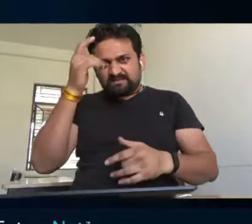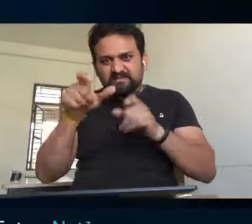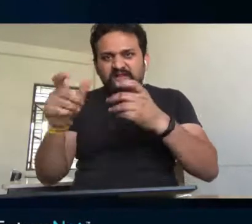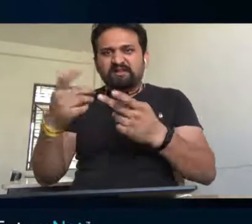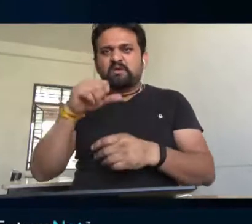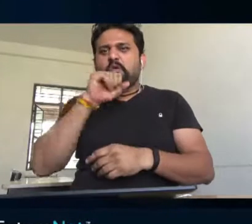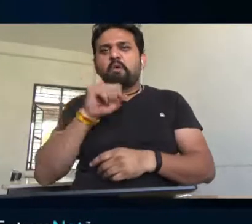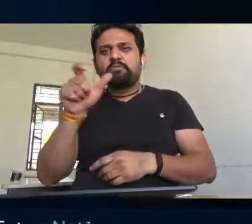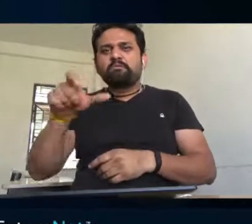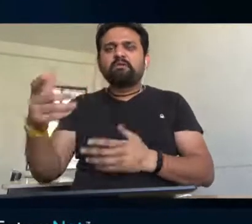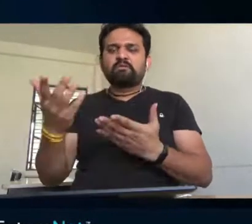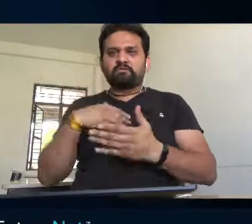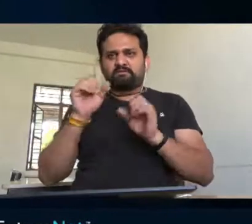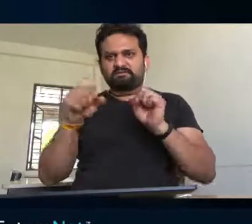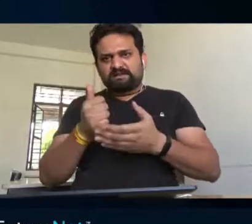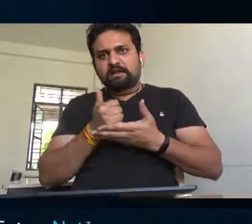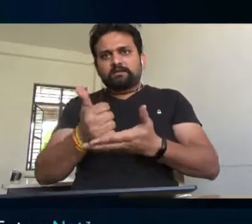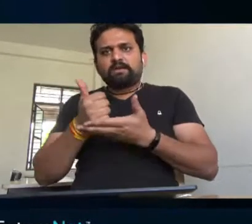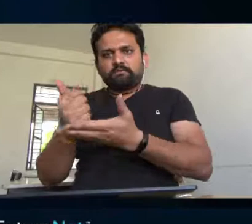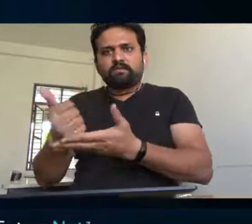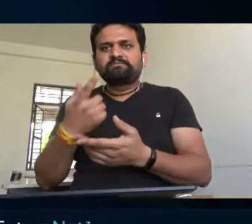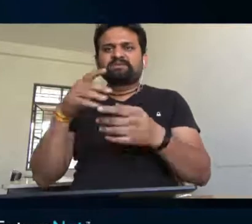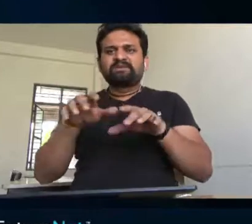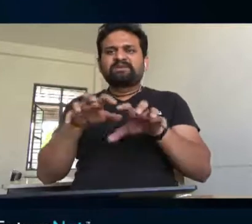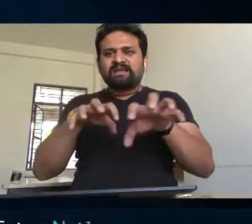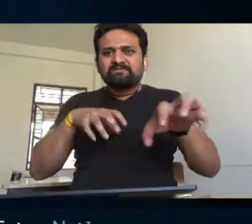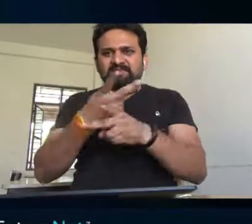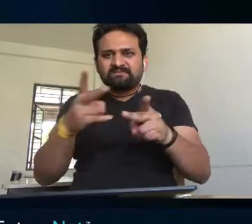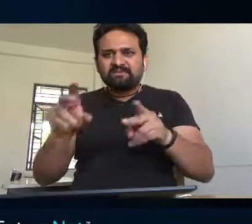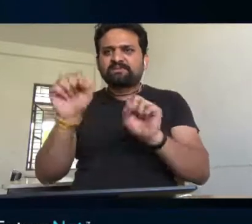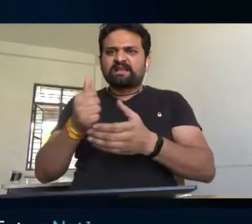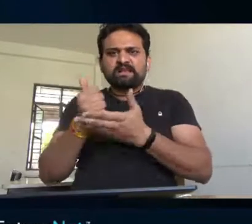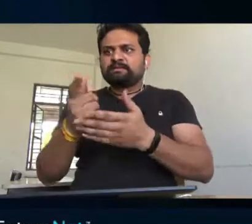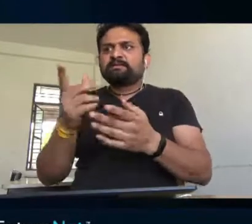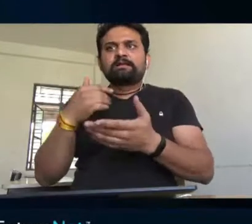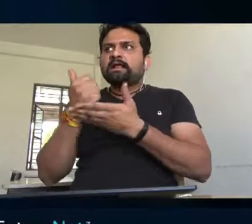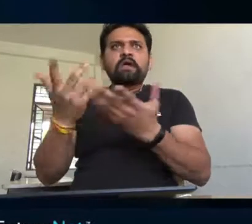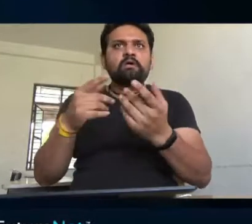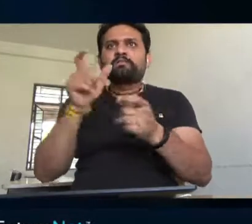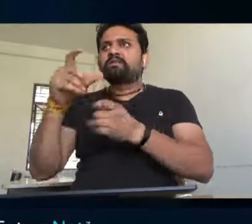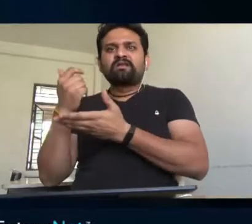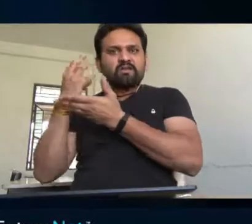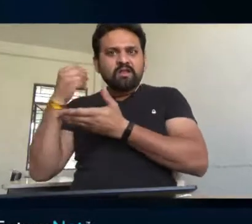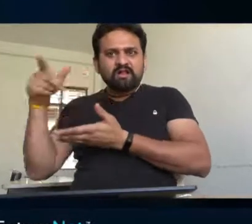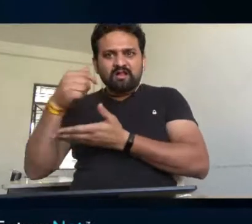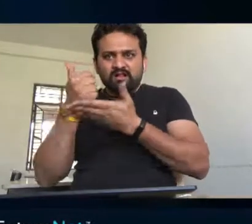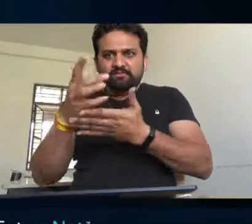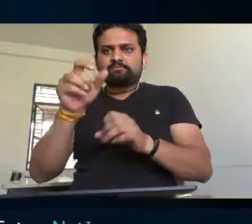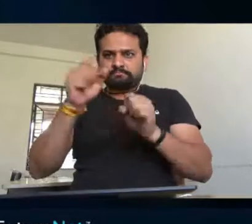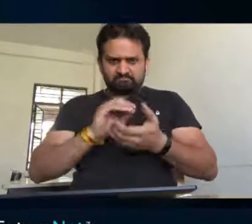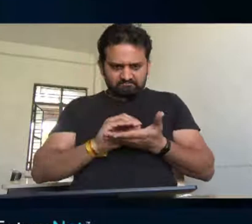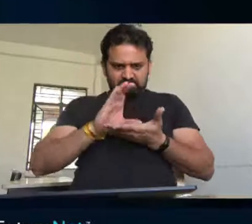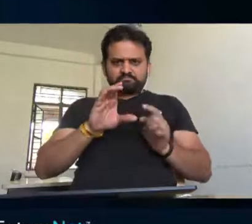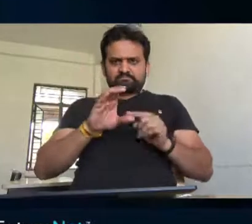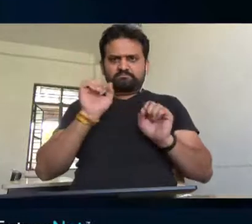hope that most of you, or maybe all of you, you can help yourself, but especially kids,